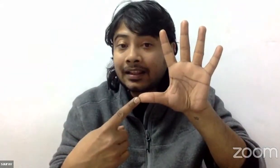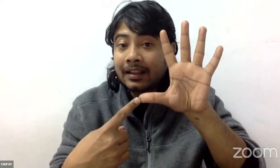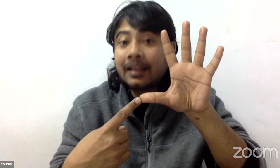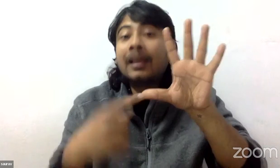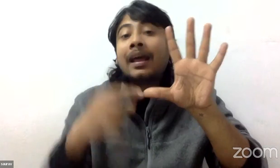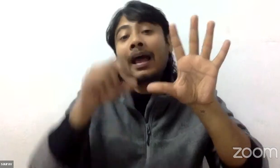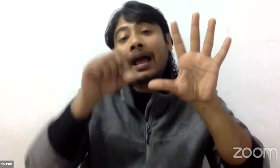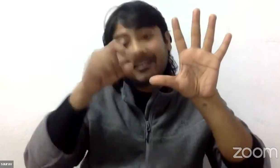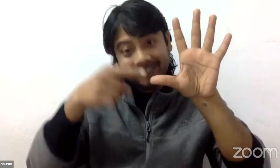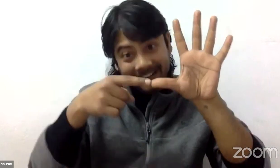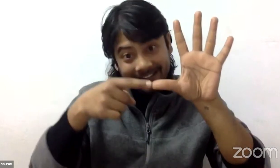of grain is sufficient.